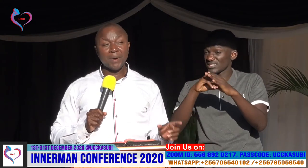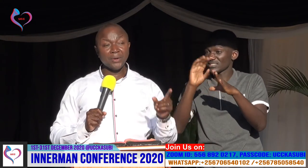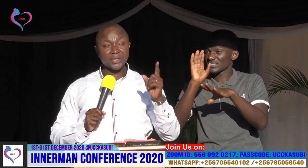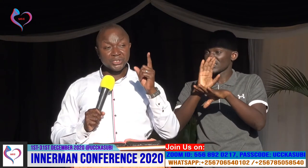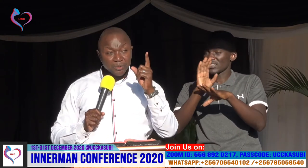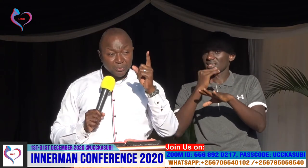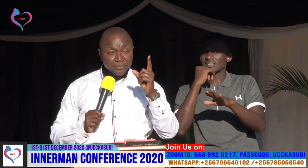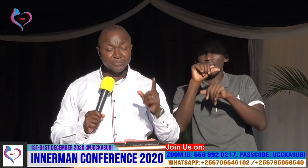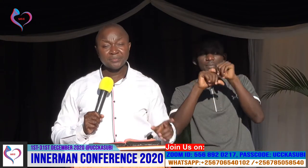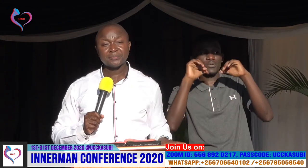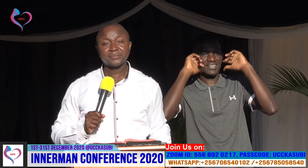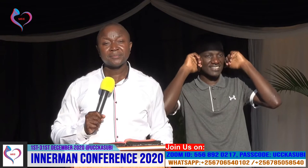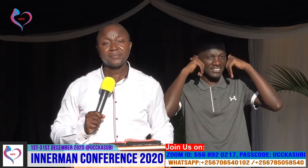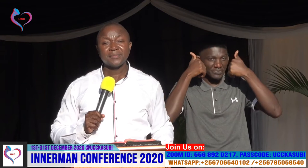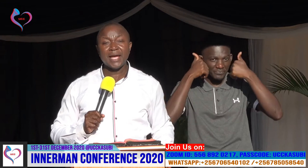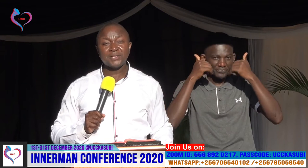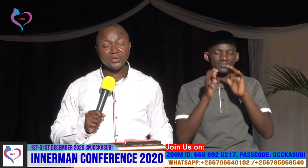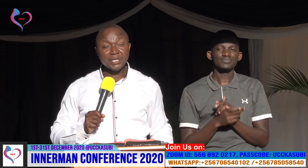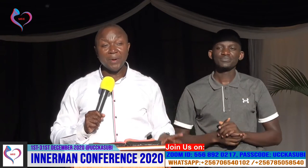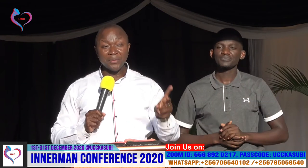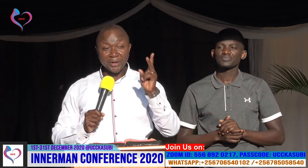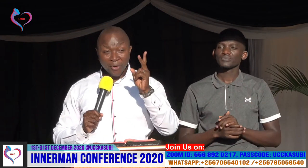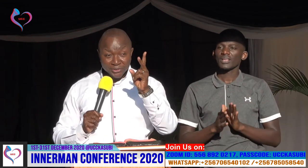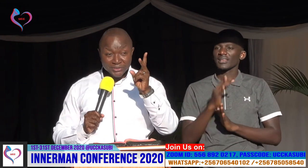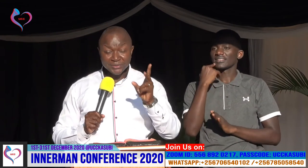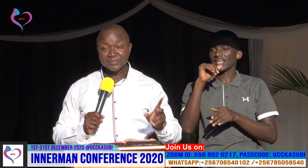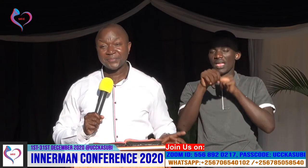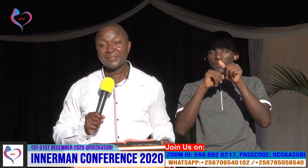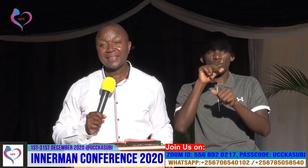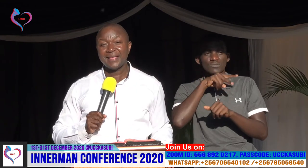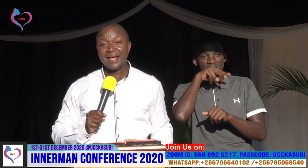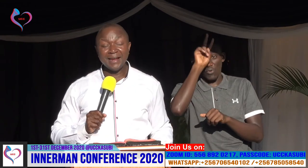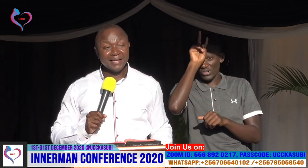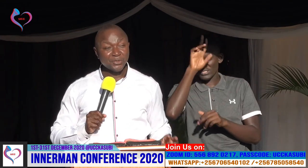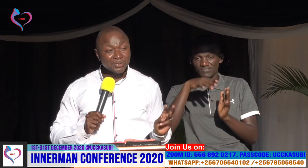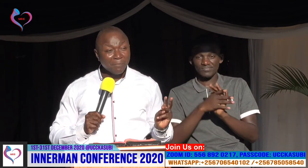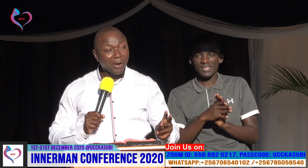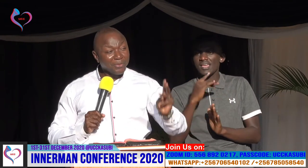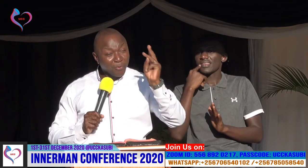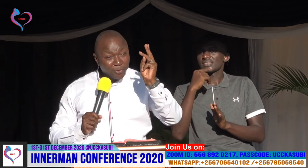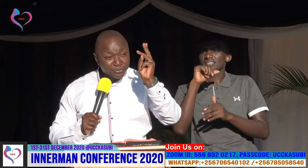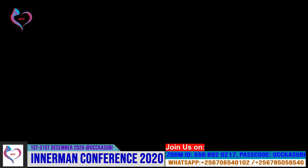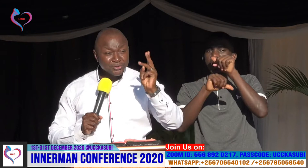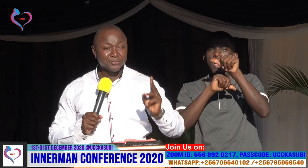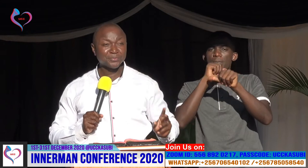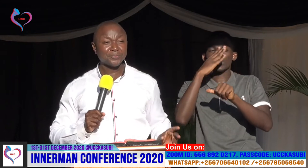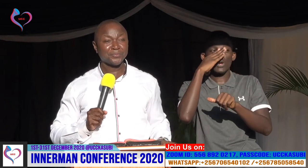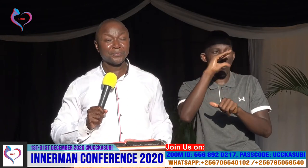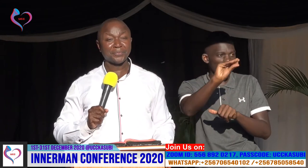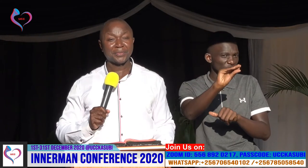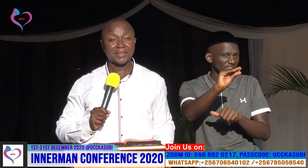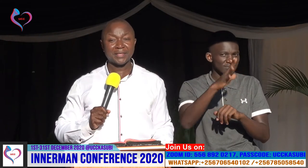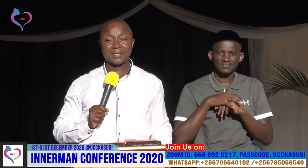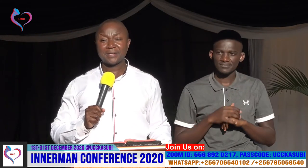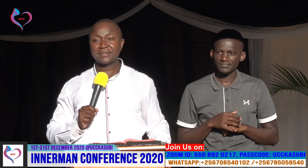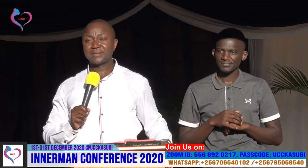talked about the sheep. Nenjogera ku ndiga. I talked about the goats. Nenjogera ku mbuzi. And I talked about the wolves. Nenjogera